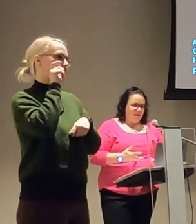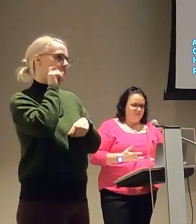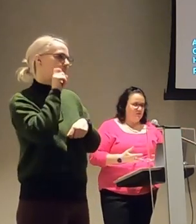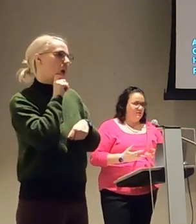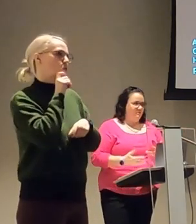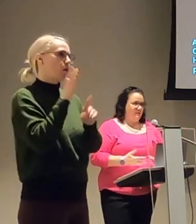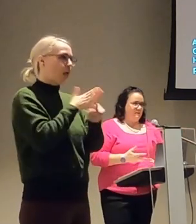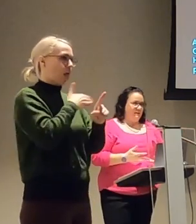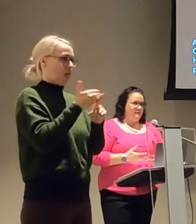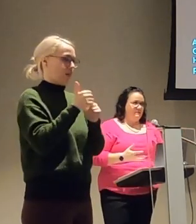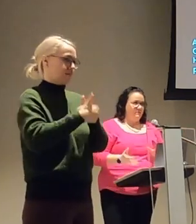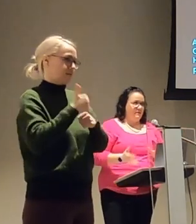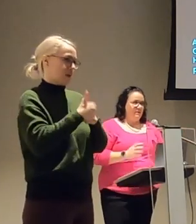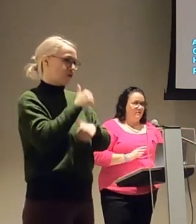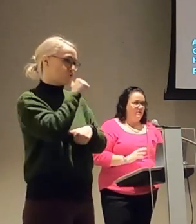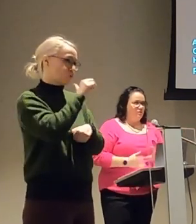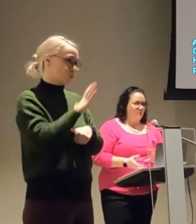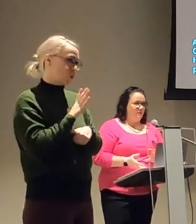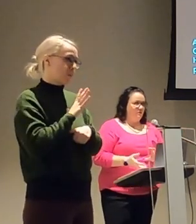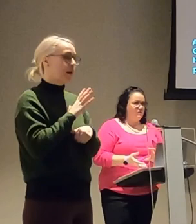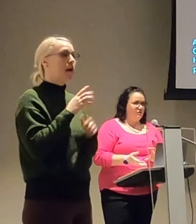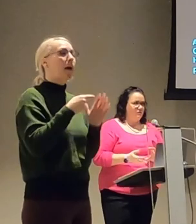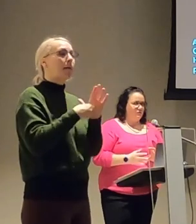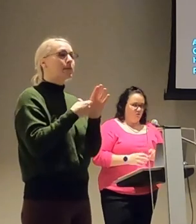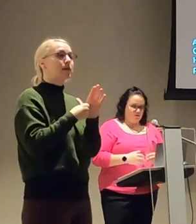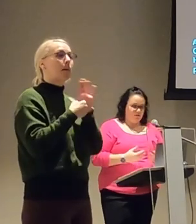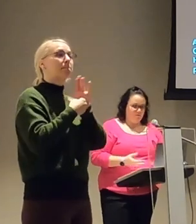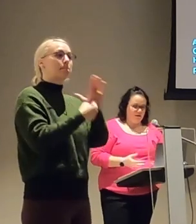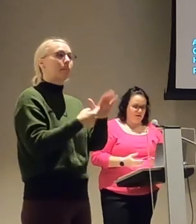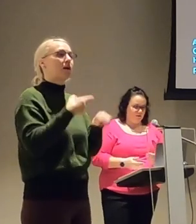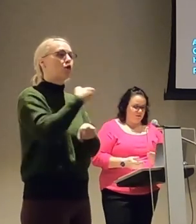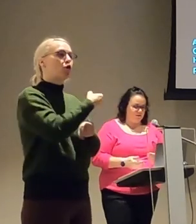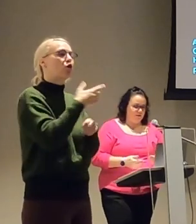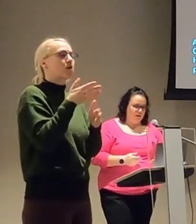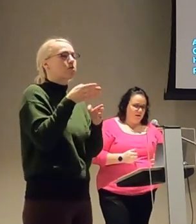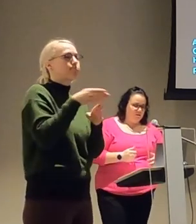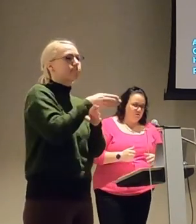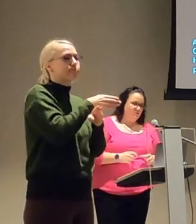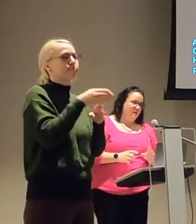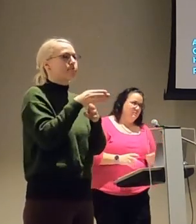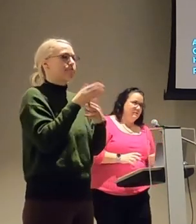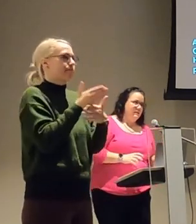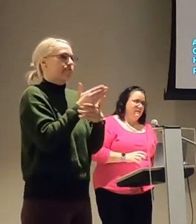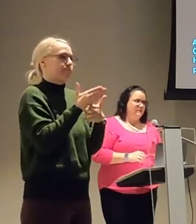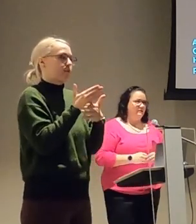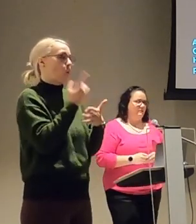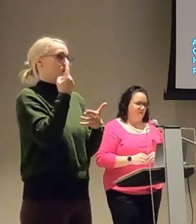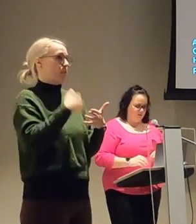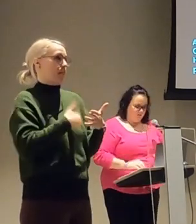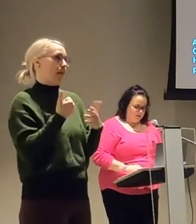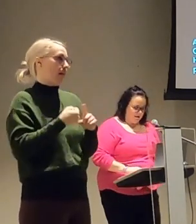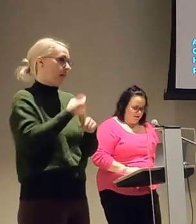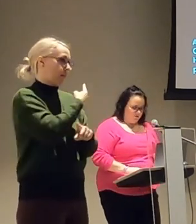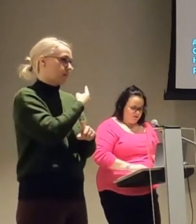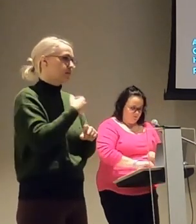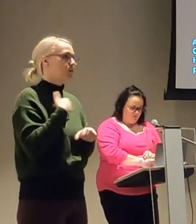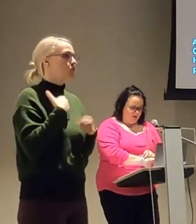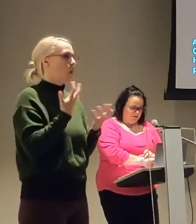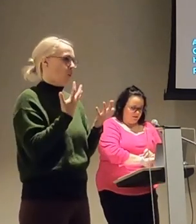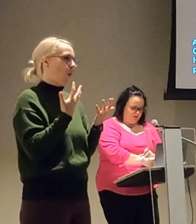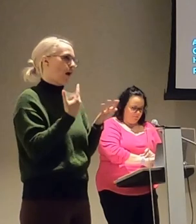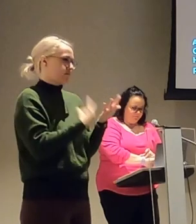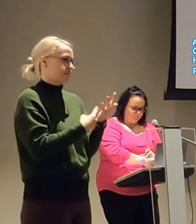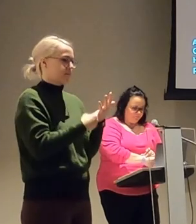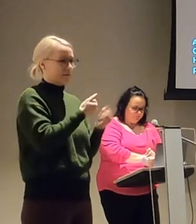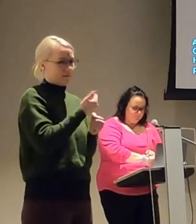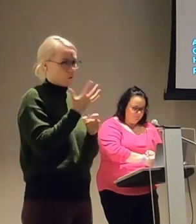But sometimes she's depicted as something in between those two or something else. So I want to take a little bit of time, just a few